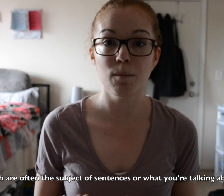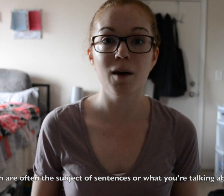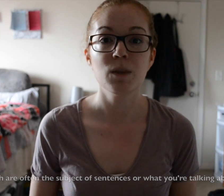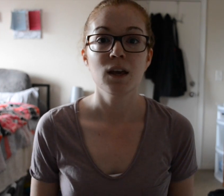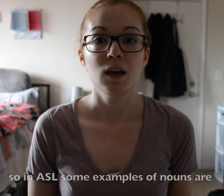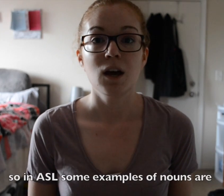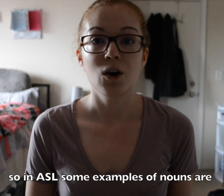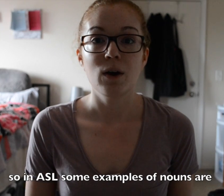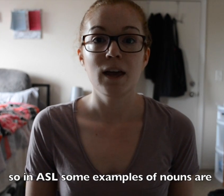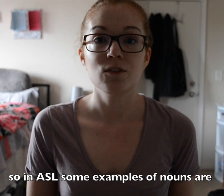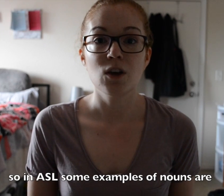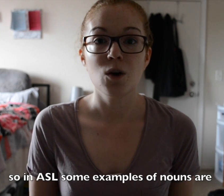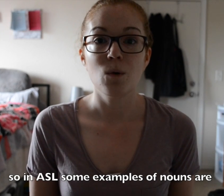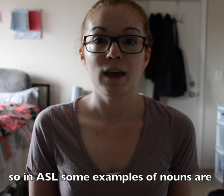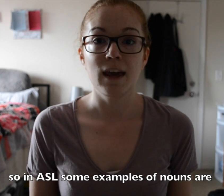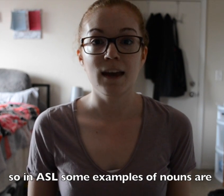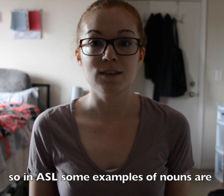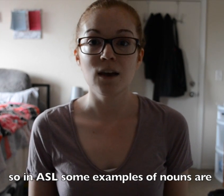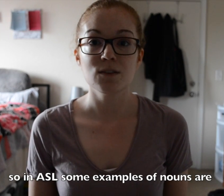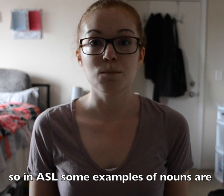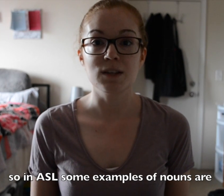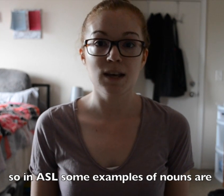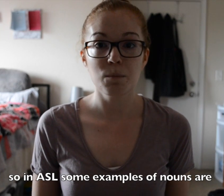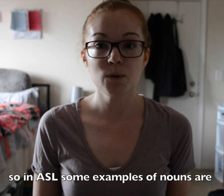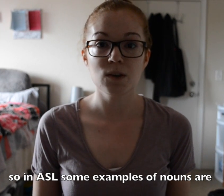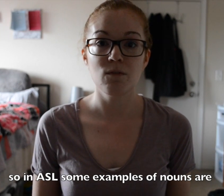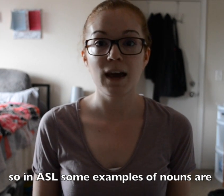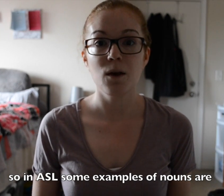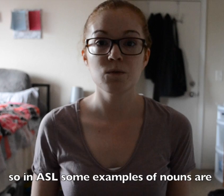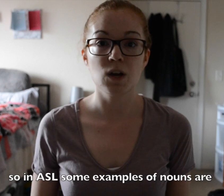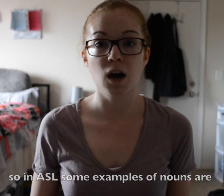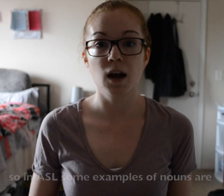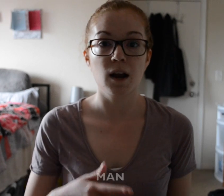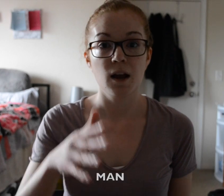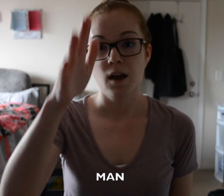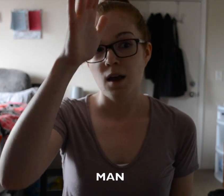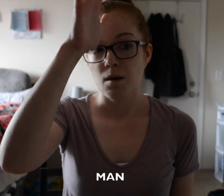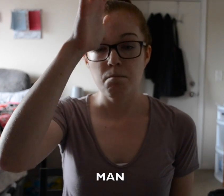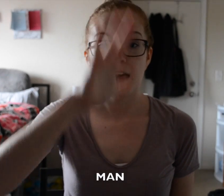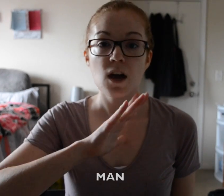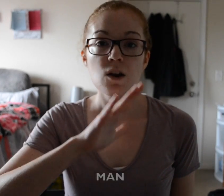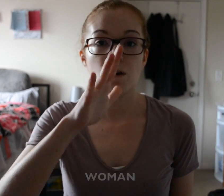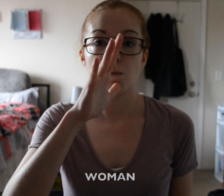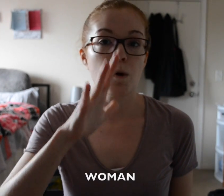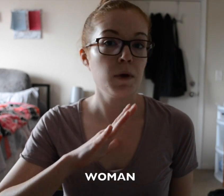about. So in ASL, some examples of nouns are man,